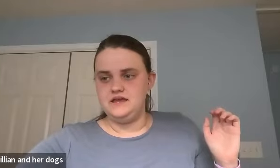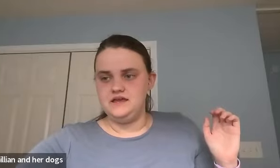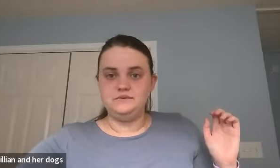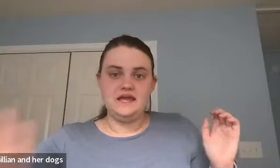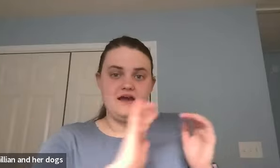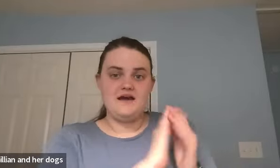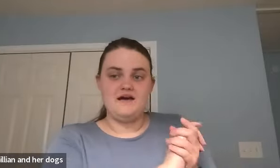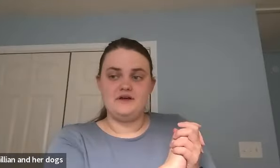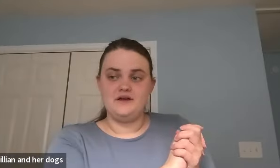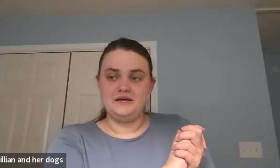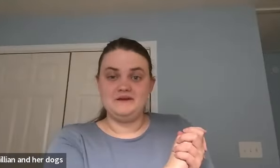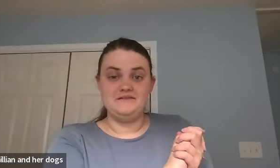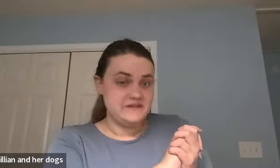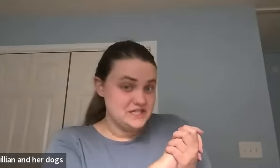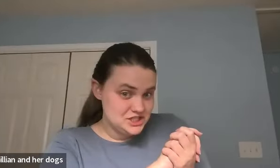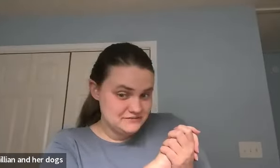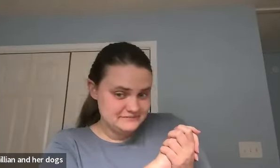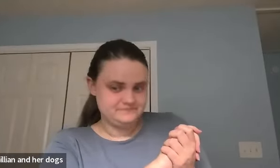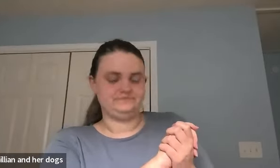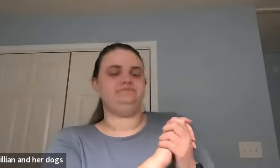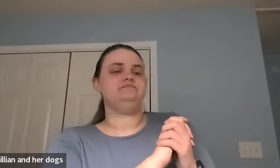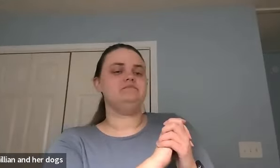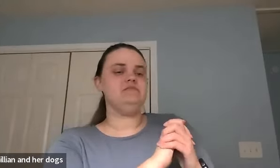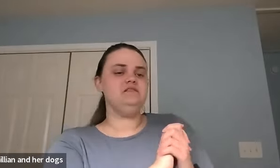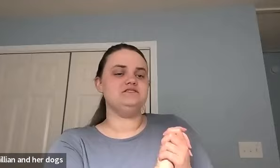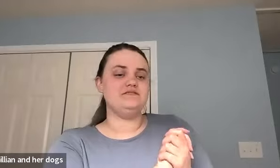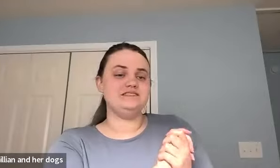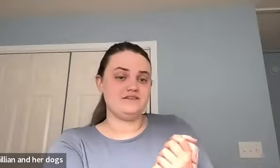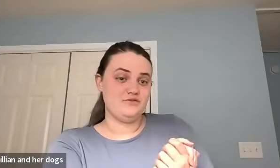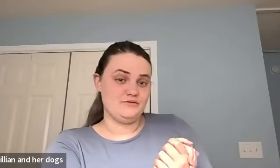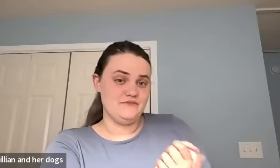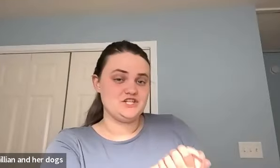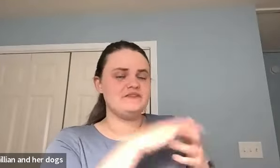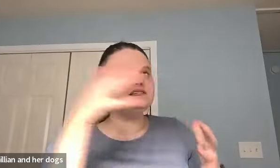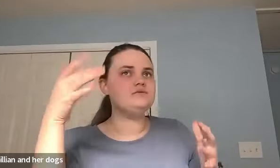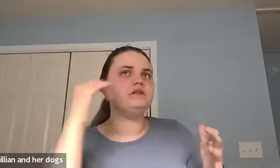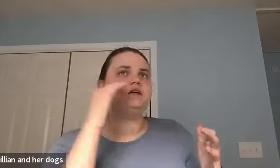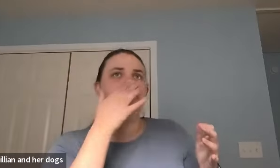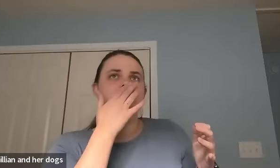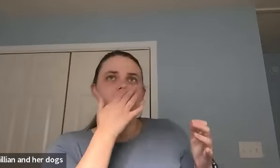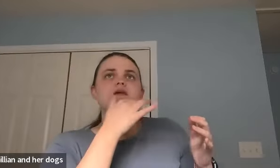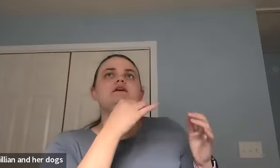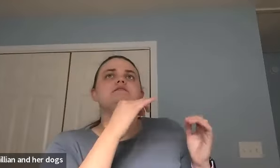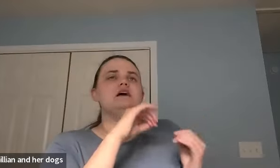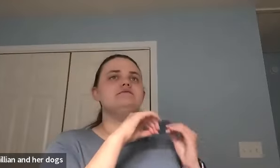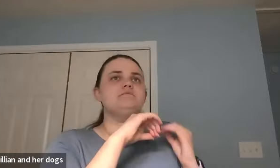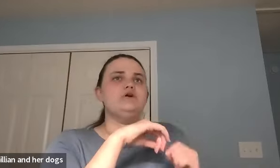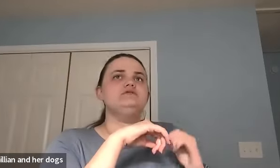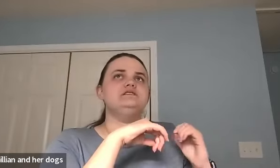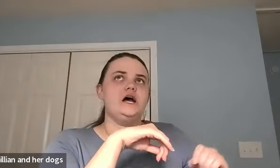Then we have fish. So the sign for fish, and this is really the sign for most types